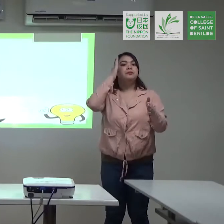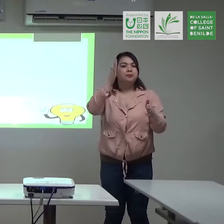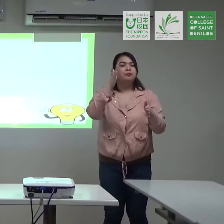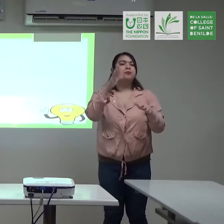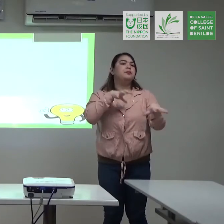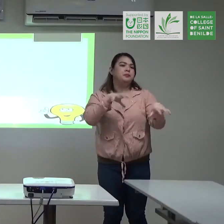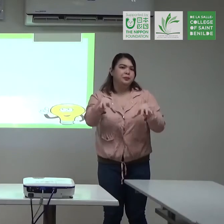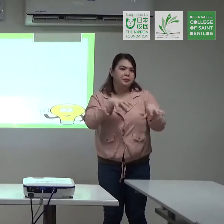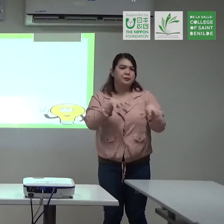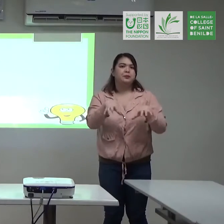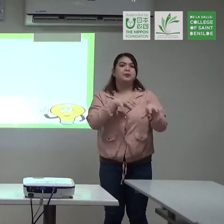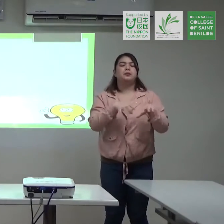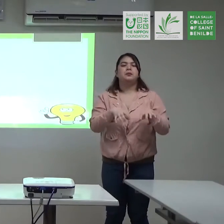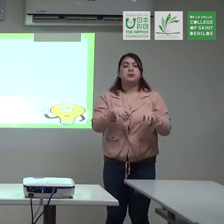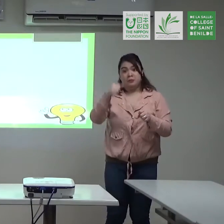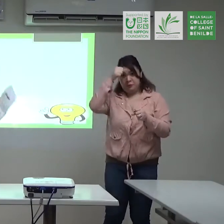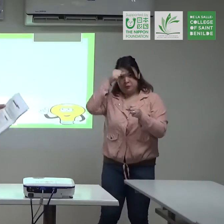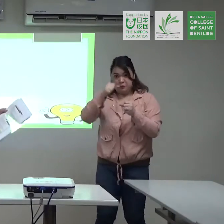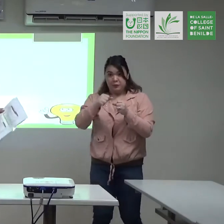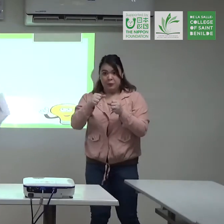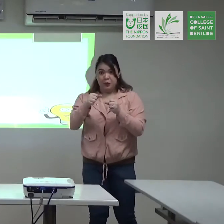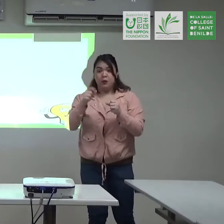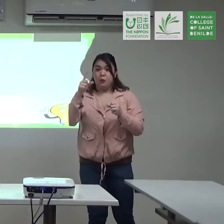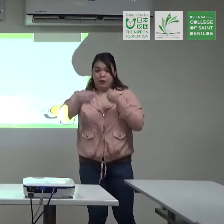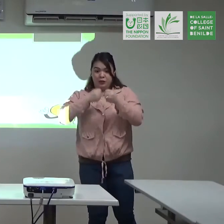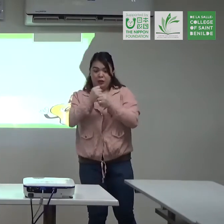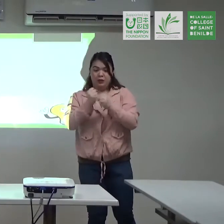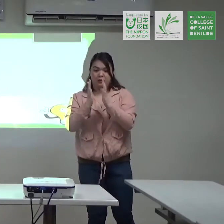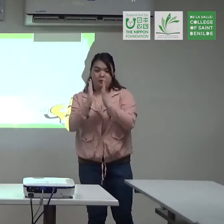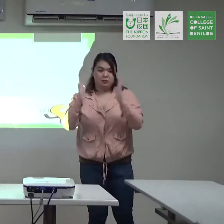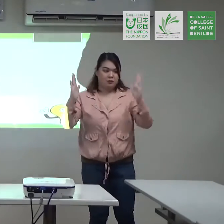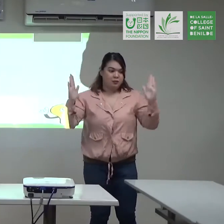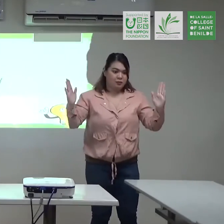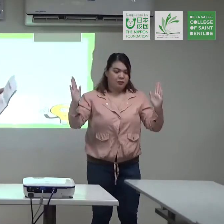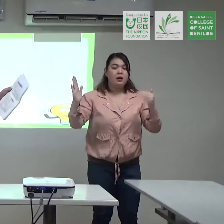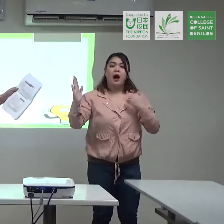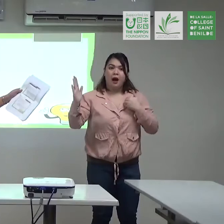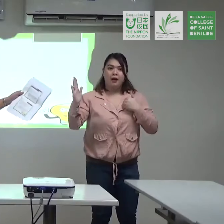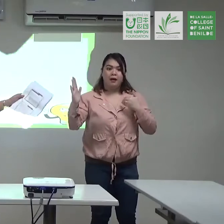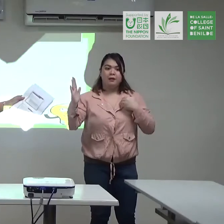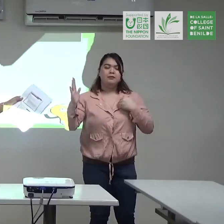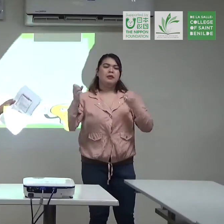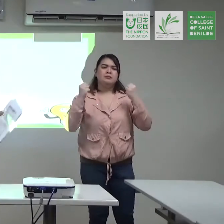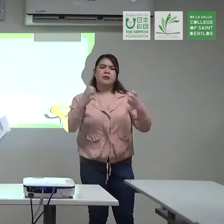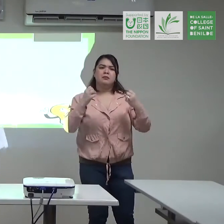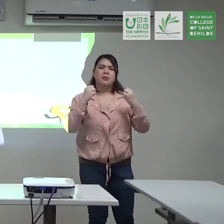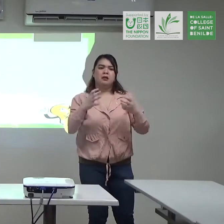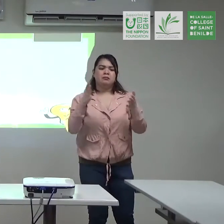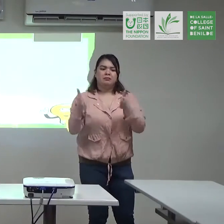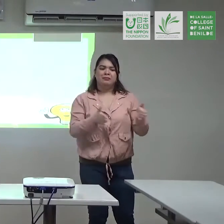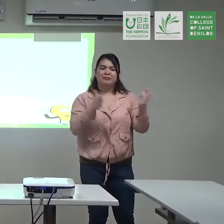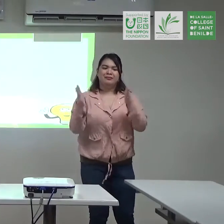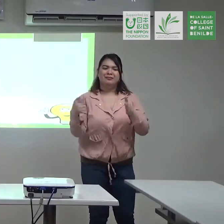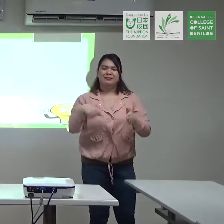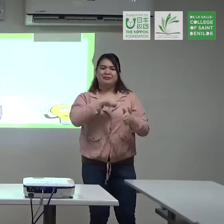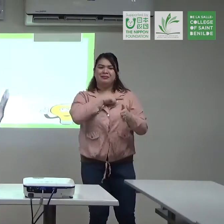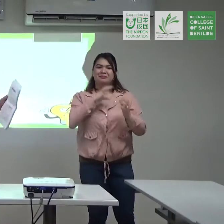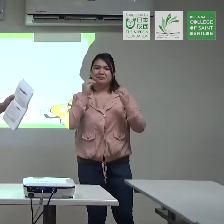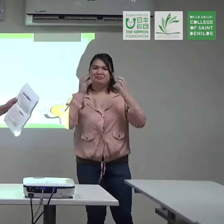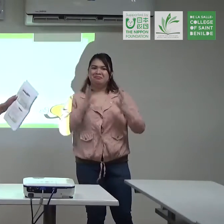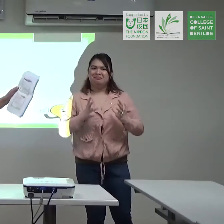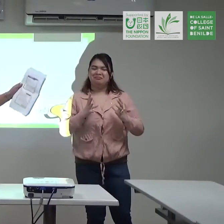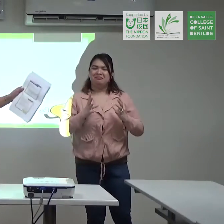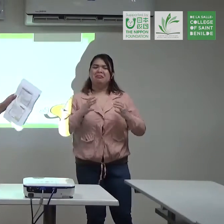task. Remember, for the whole year, you are confronted, a student has so many tasks to prepare, di ba? Marami